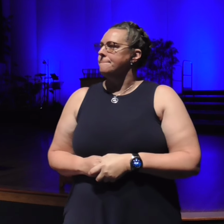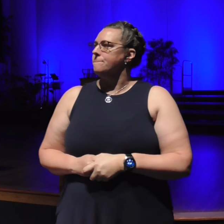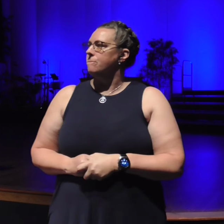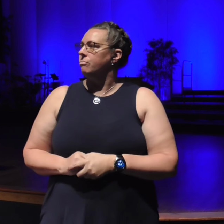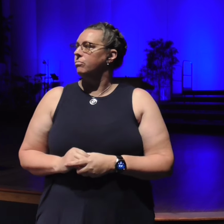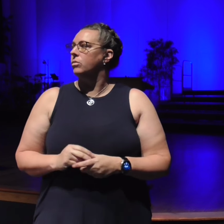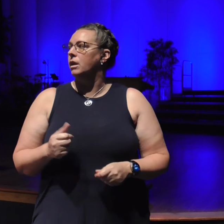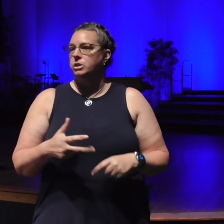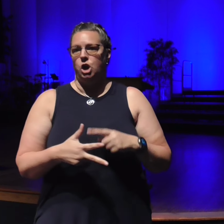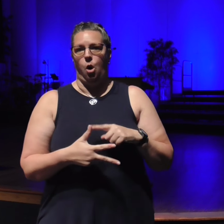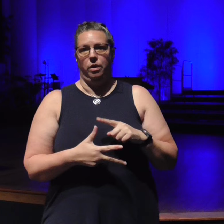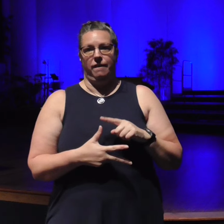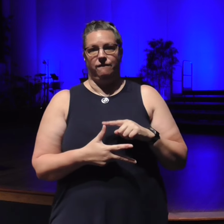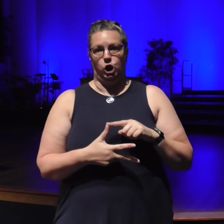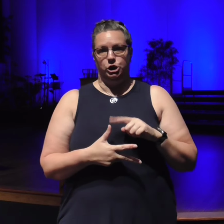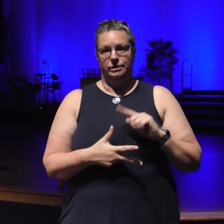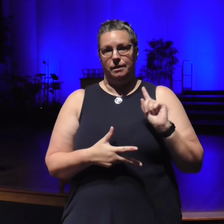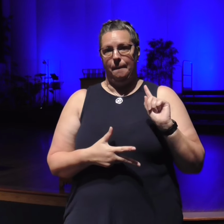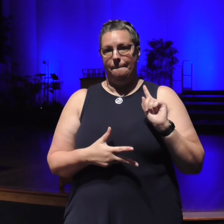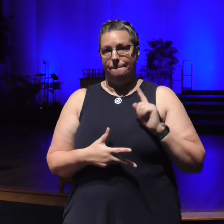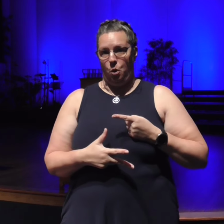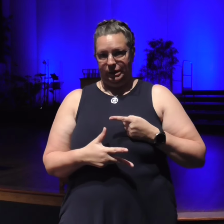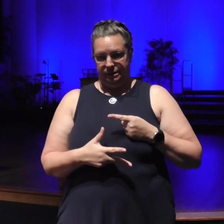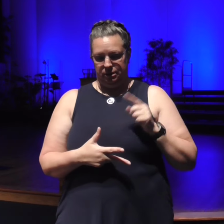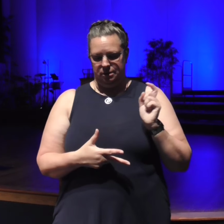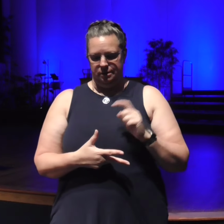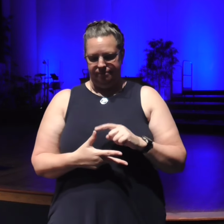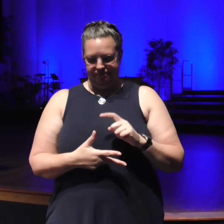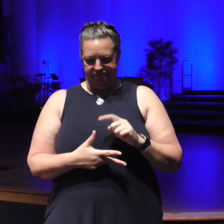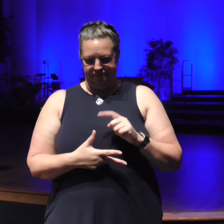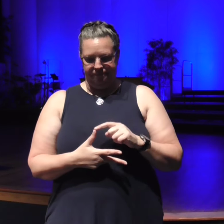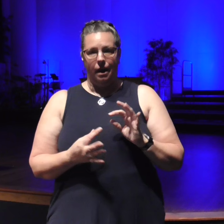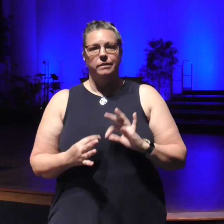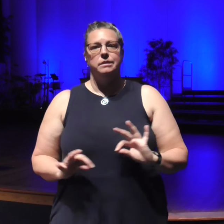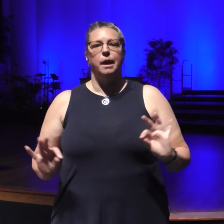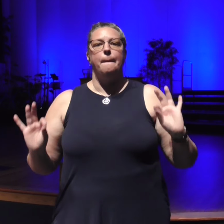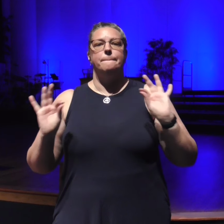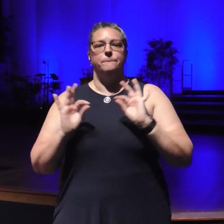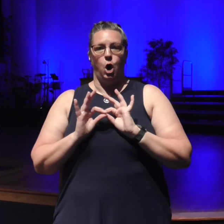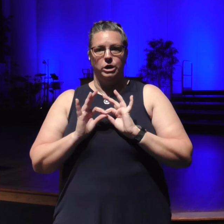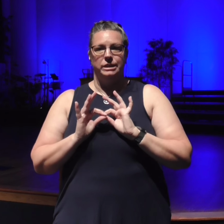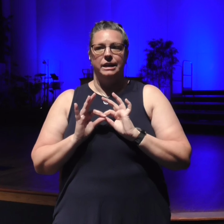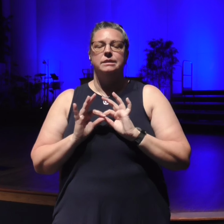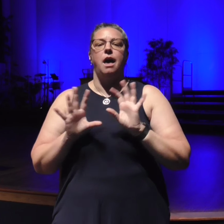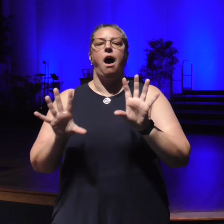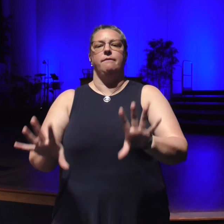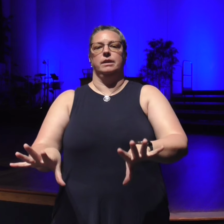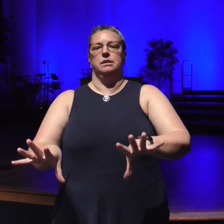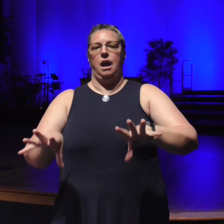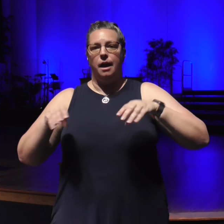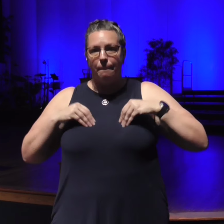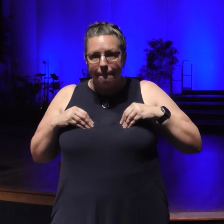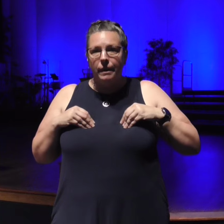The first point I want to make in my talk is the importance of reclaiming